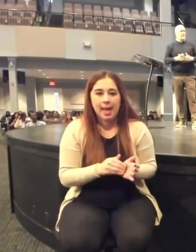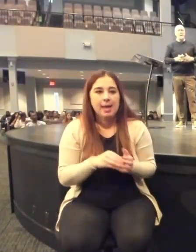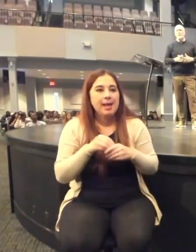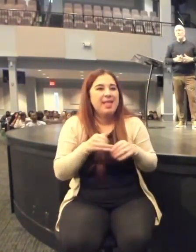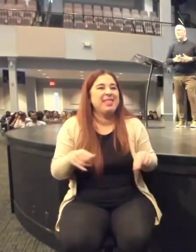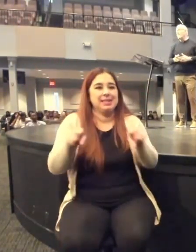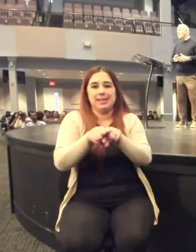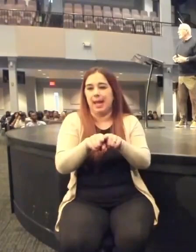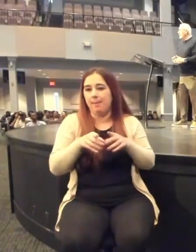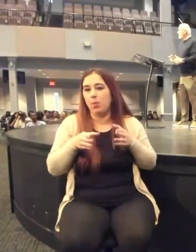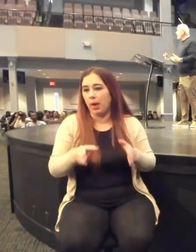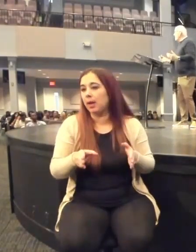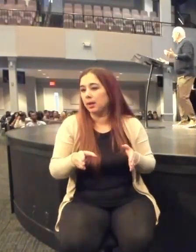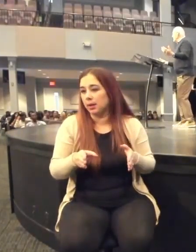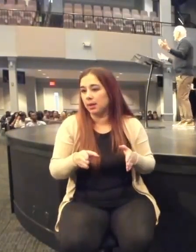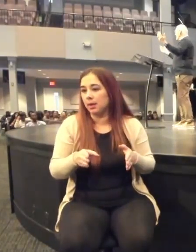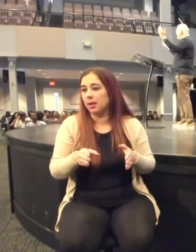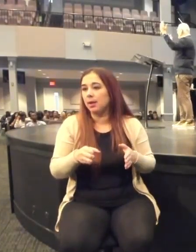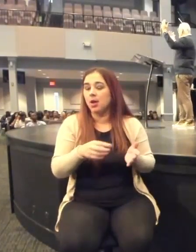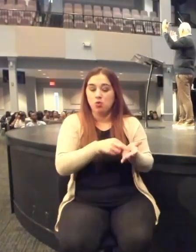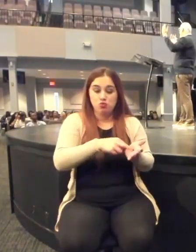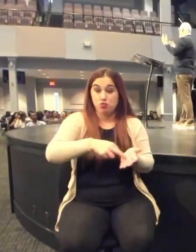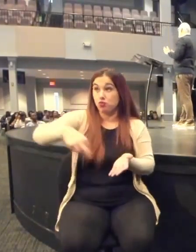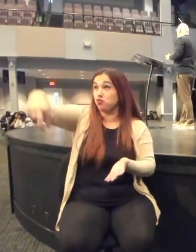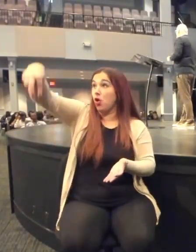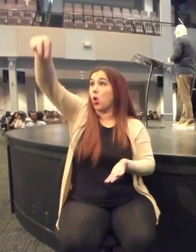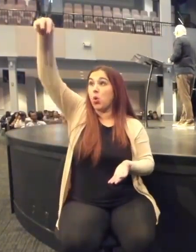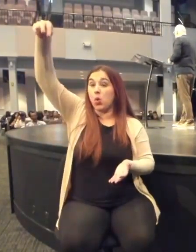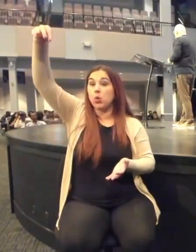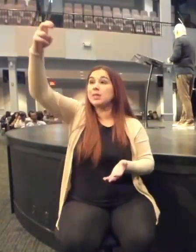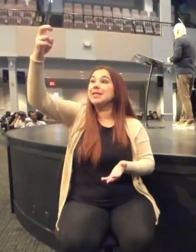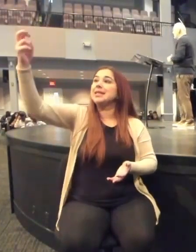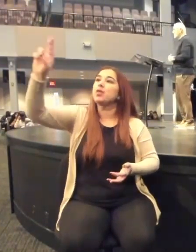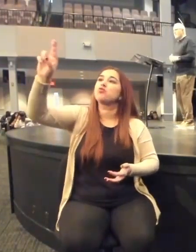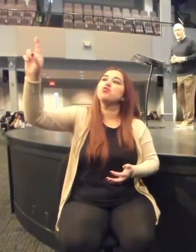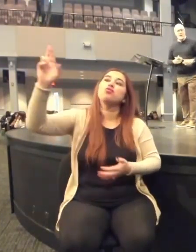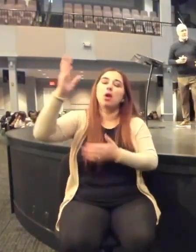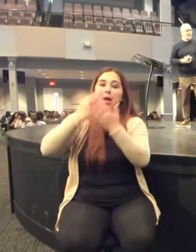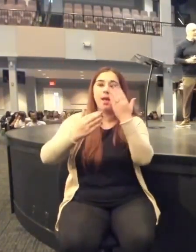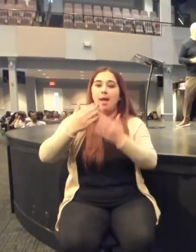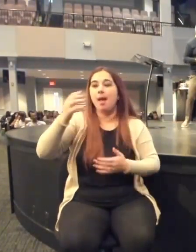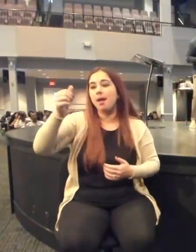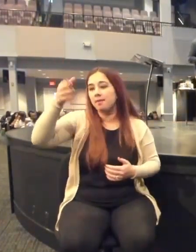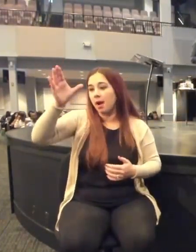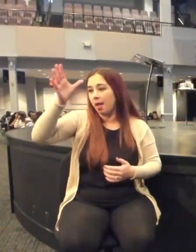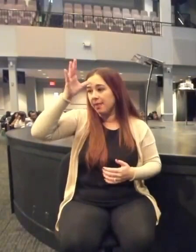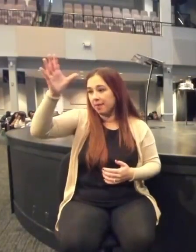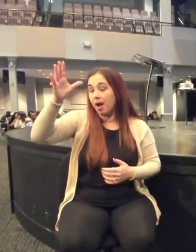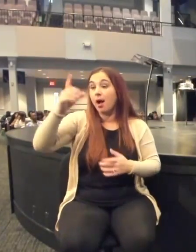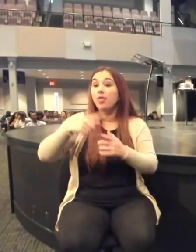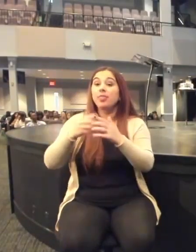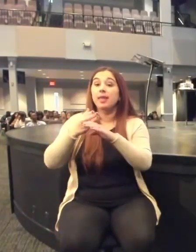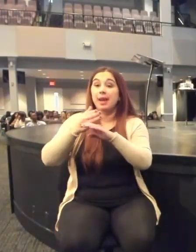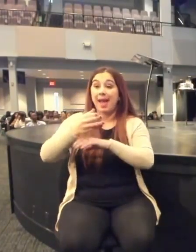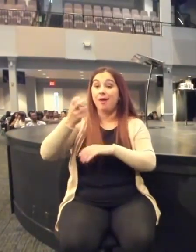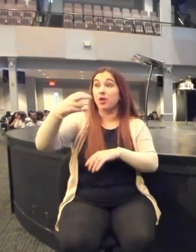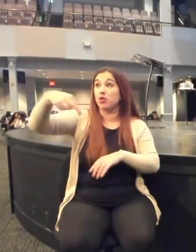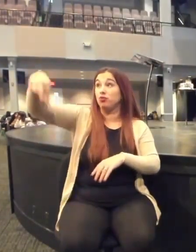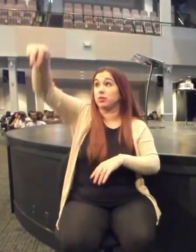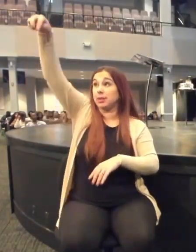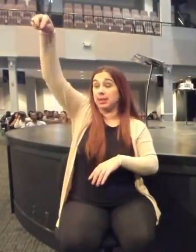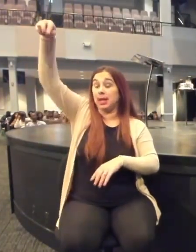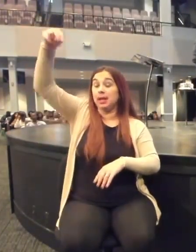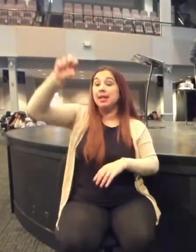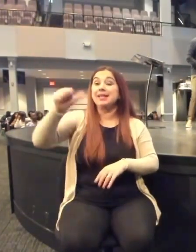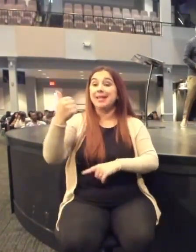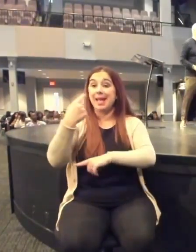same manner. And he rose to heaven where he's seated at the right hand of God the Father. And then after his ascension, 10 days